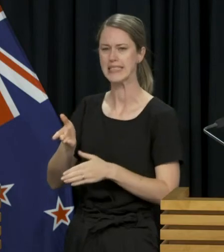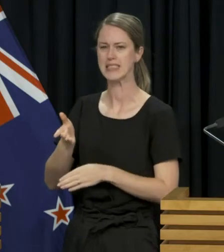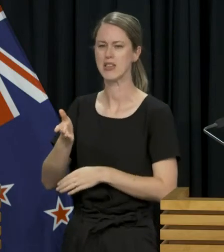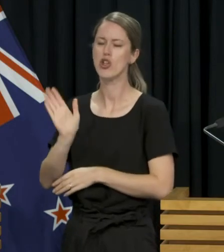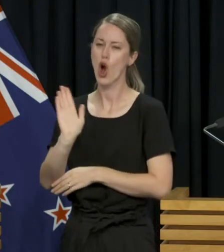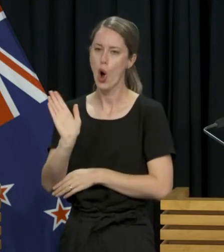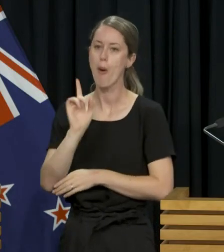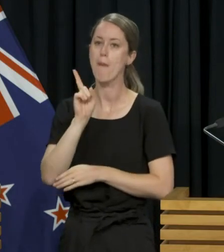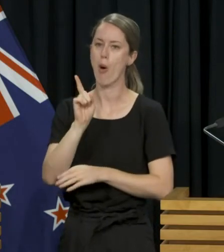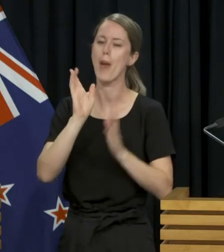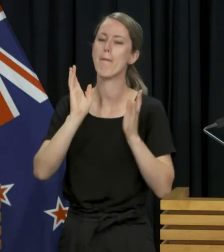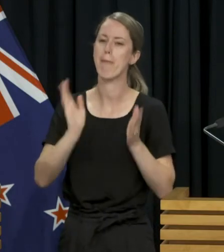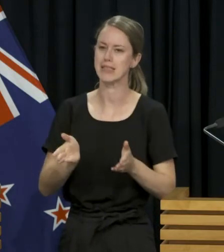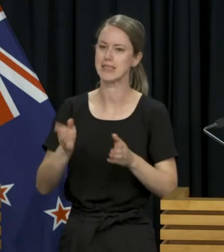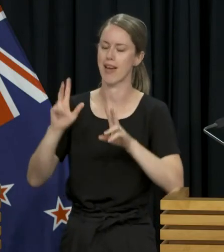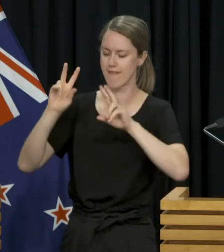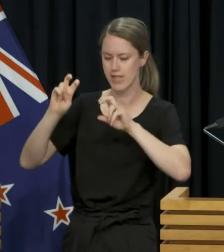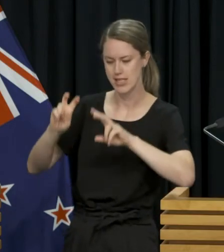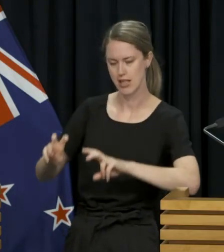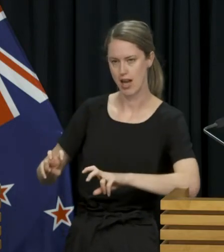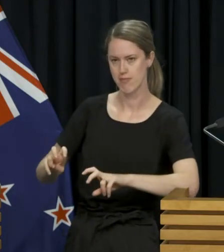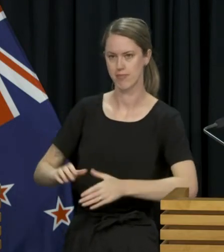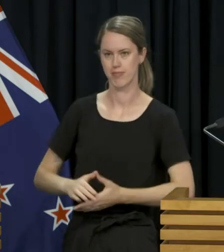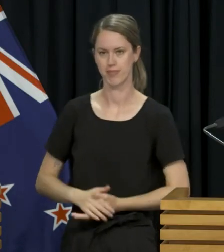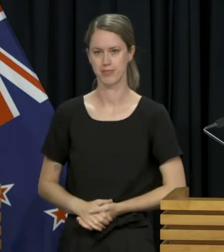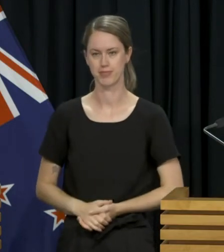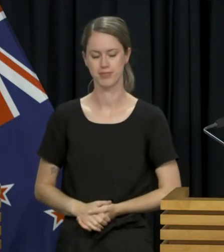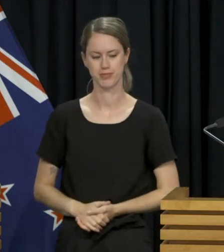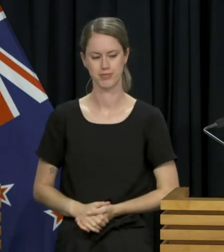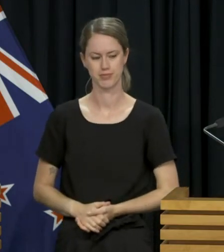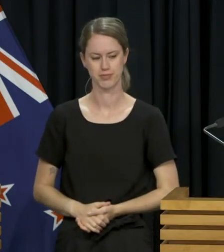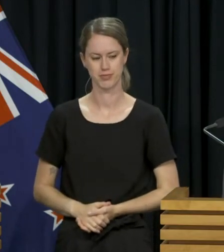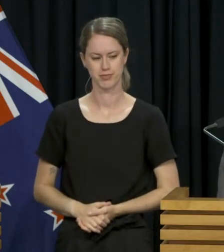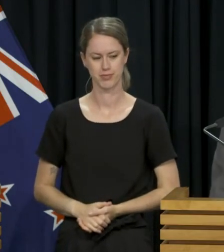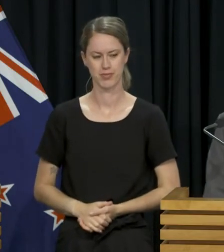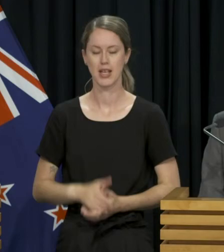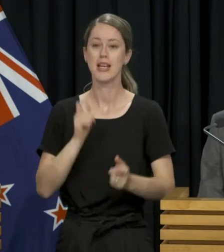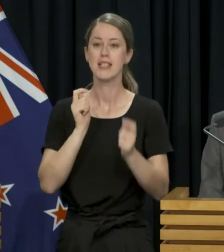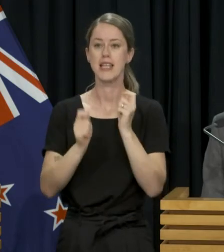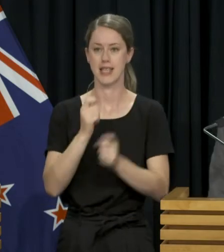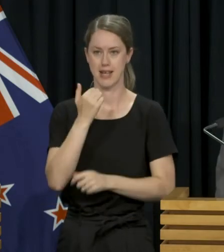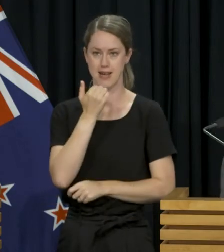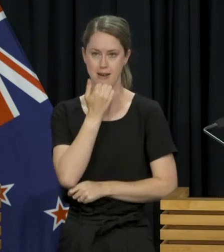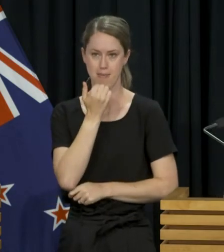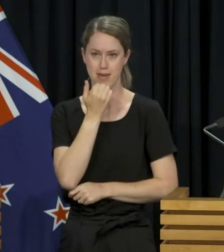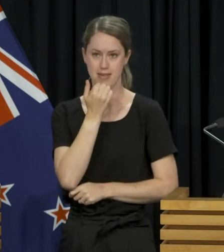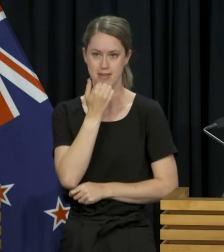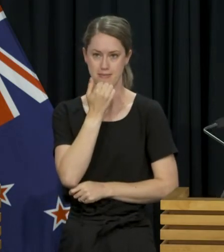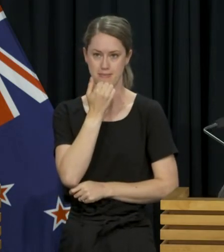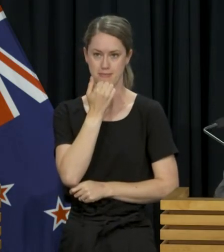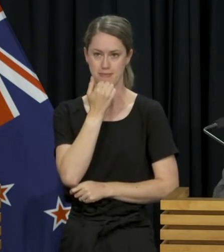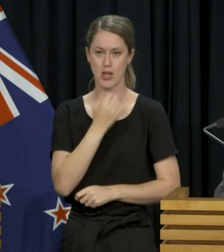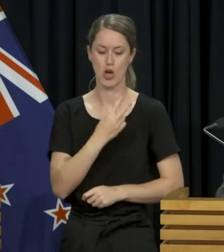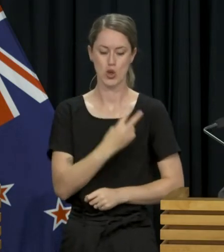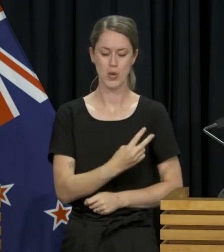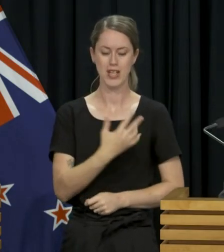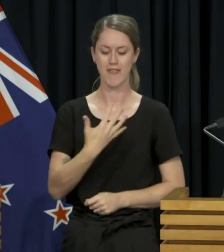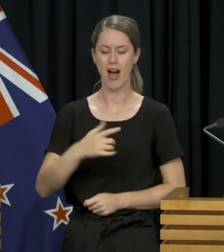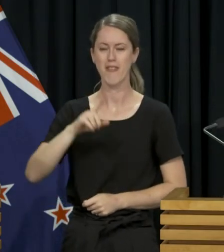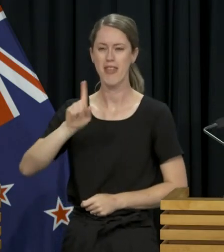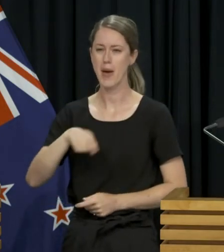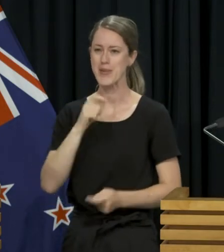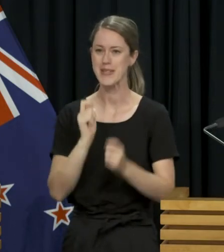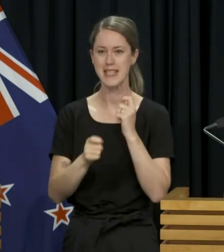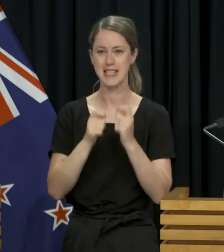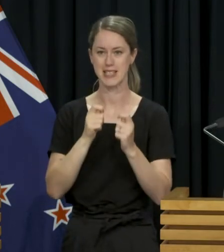stage, but we are leaving no stone unturned. Finally, on testing, more than 25,000 tests have been performed across